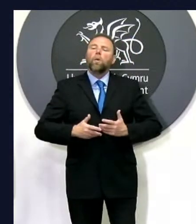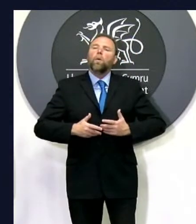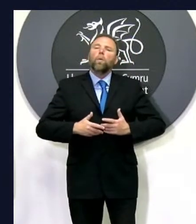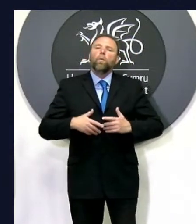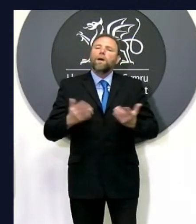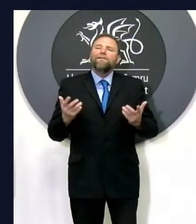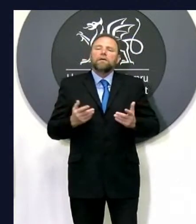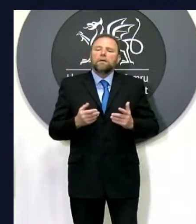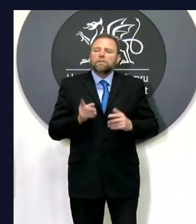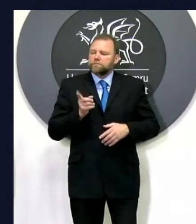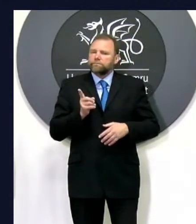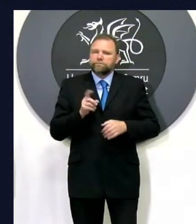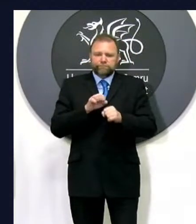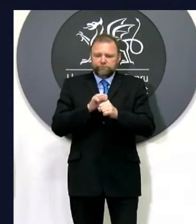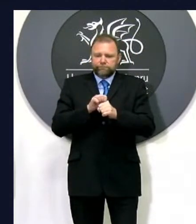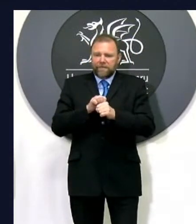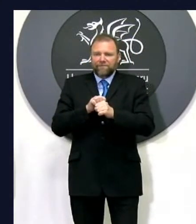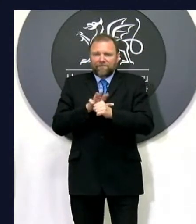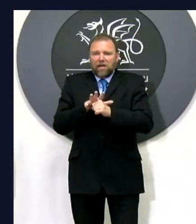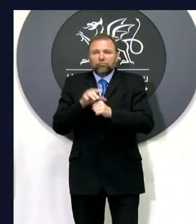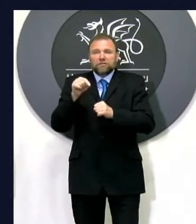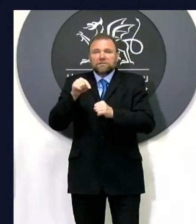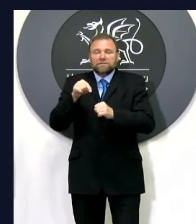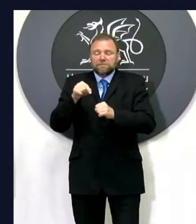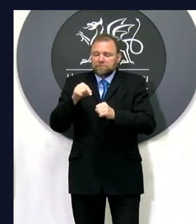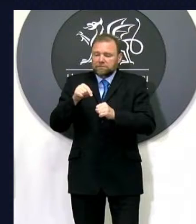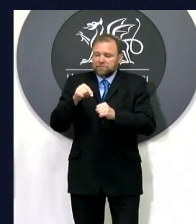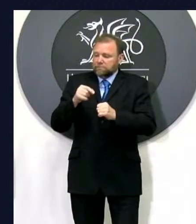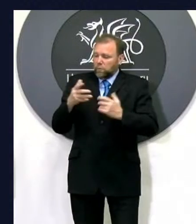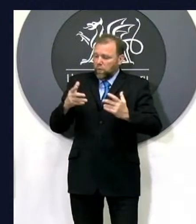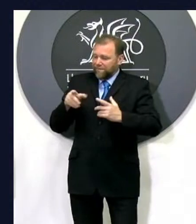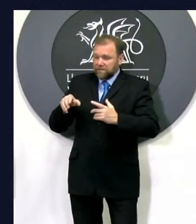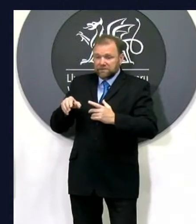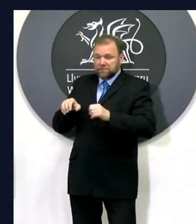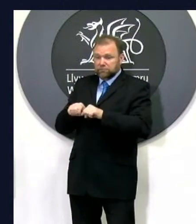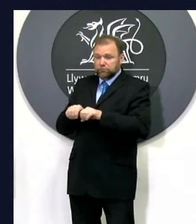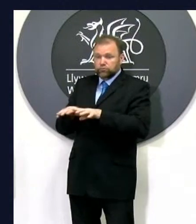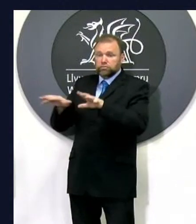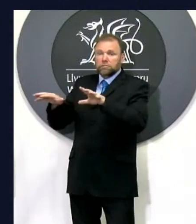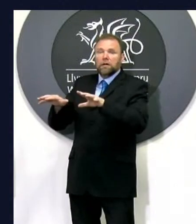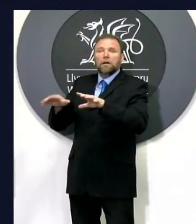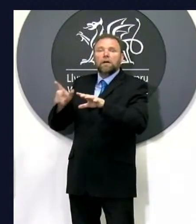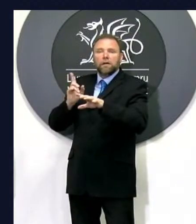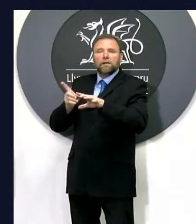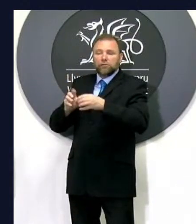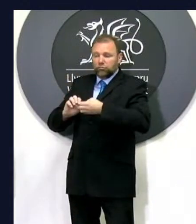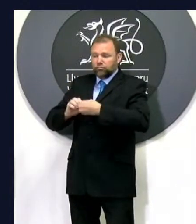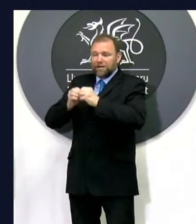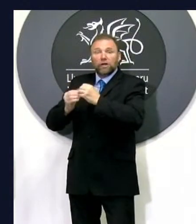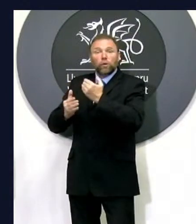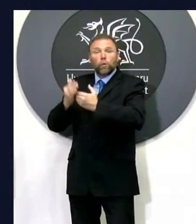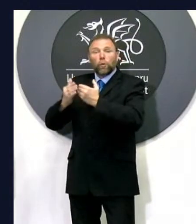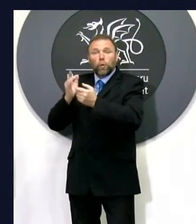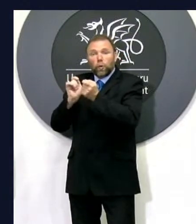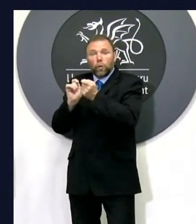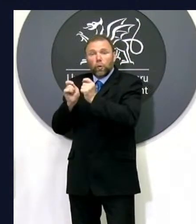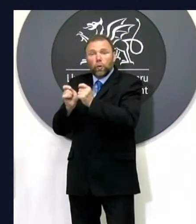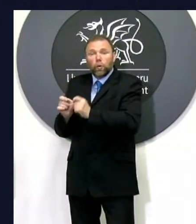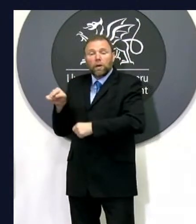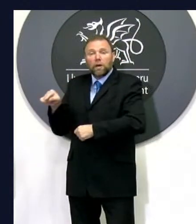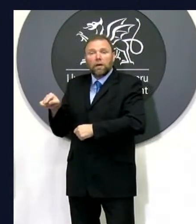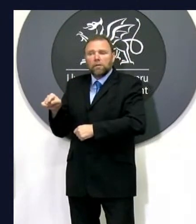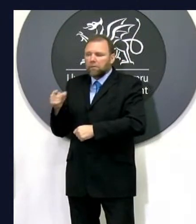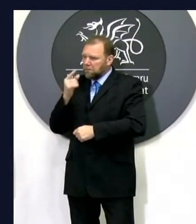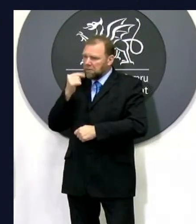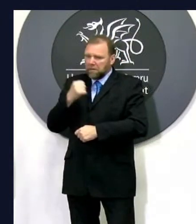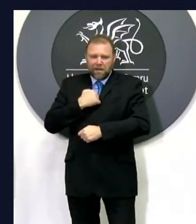is succeeding, wherever it's growing and growing exponentially, it's producing new variants, and those new variants could potentially escape our